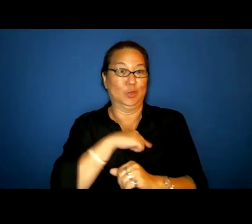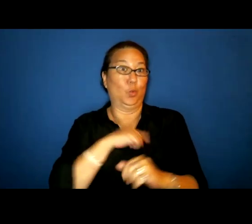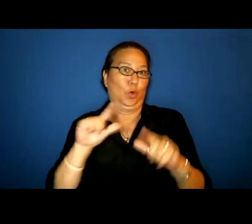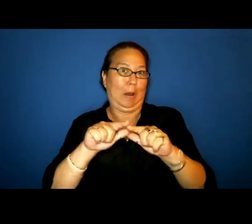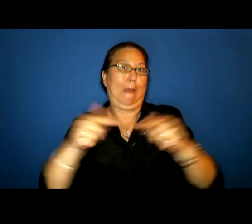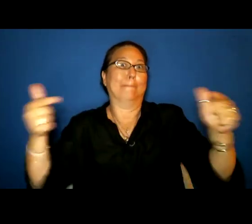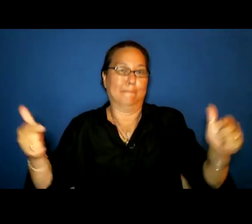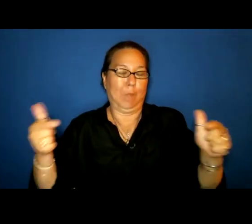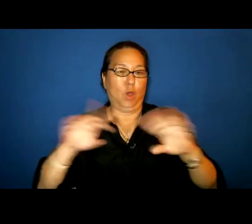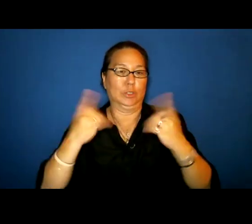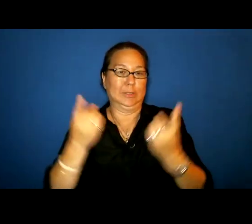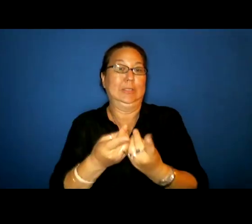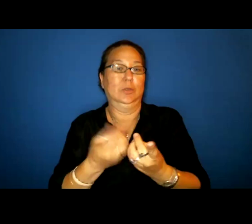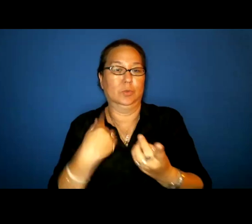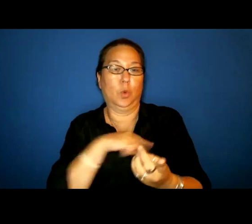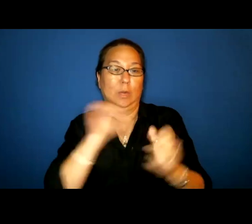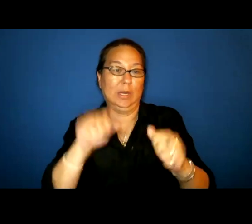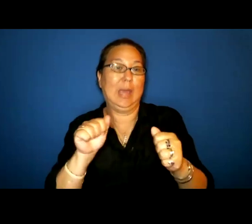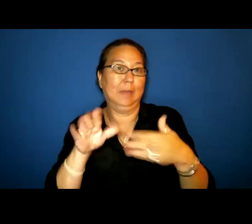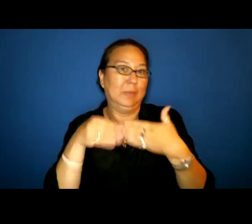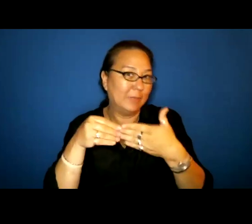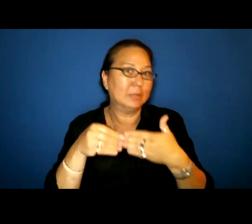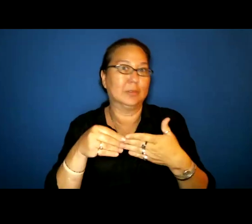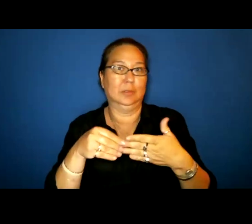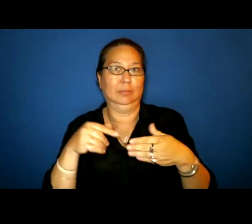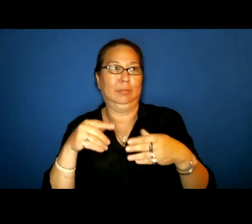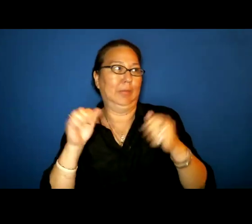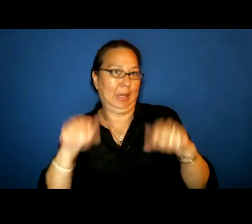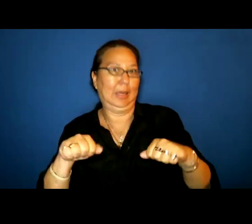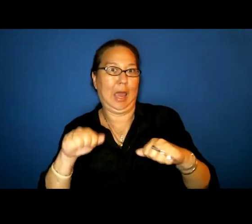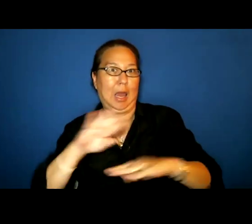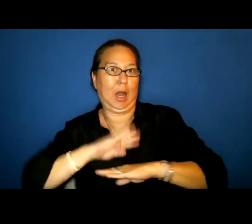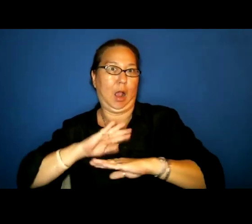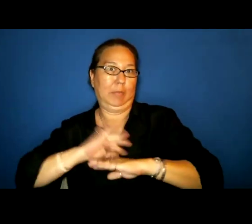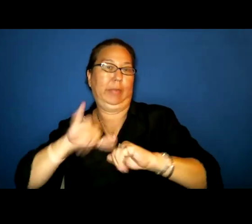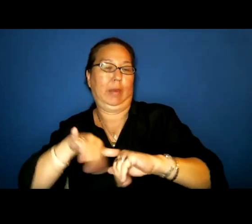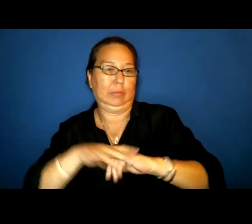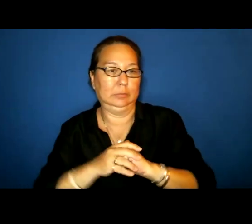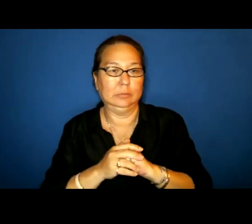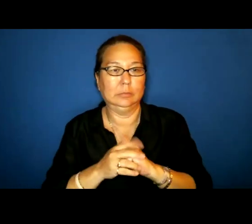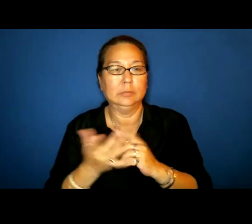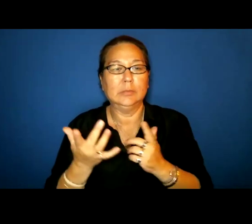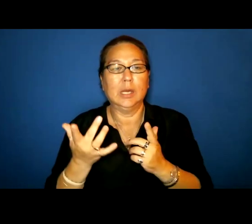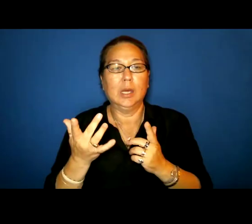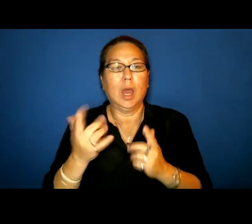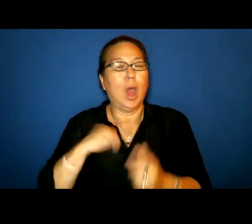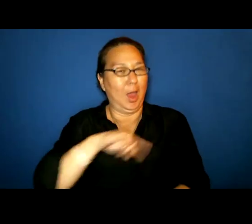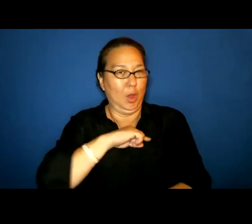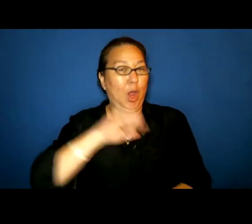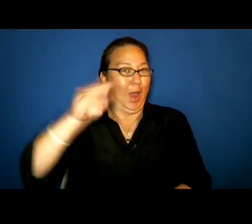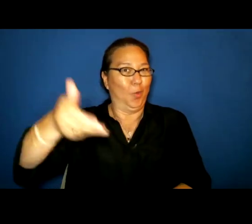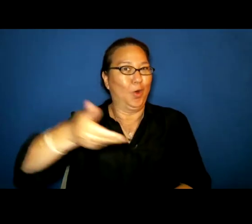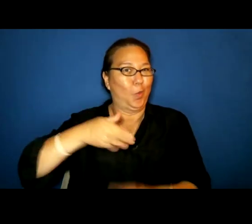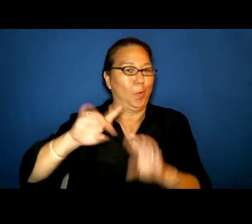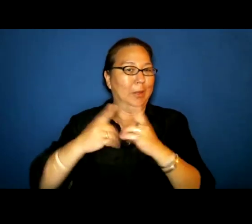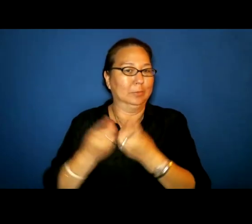that. So we actually opened seats in classrooms and so forth. To give you a sense, our newcomers